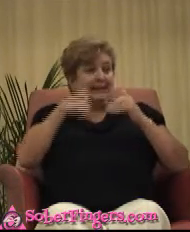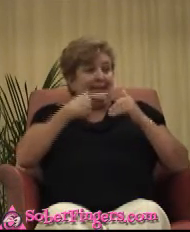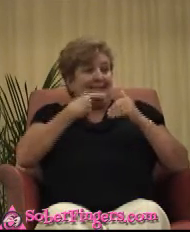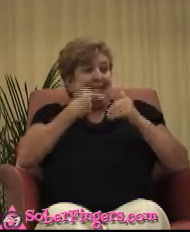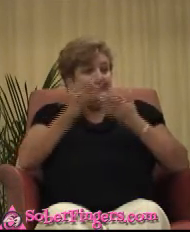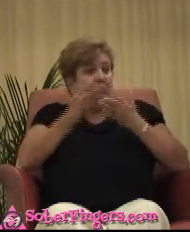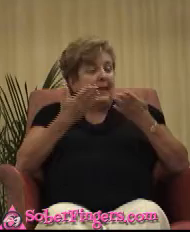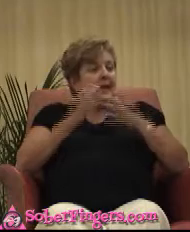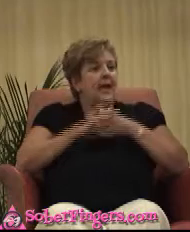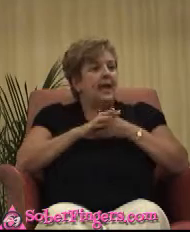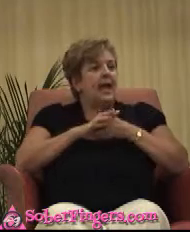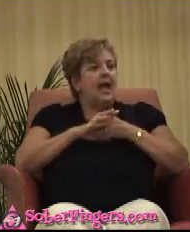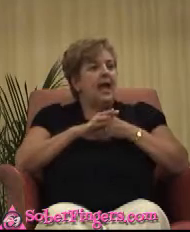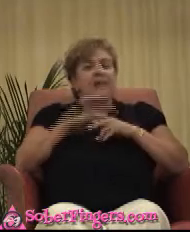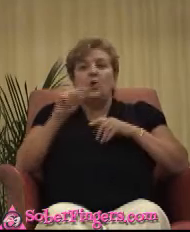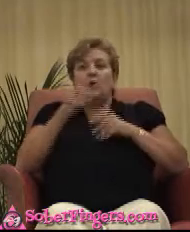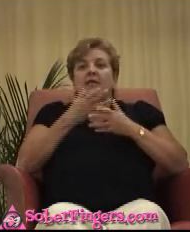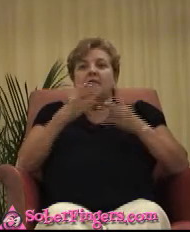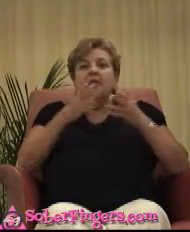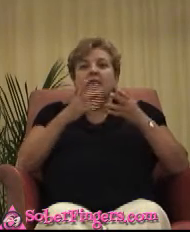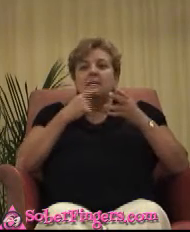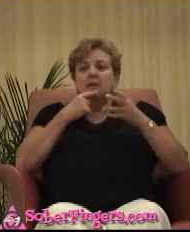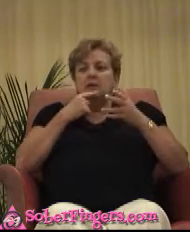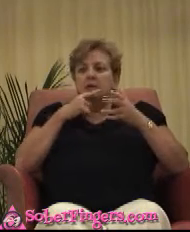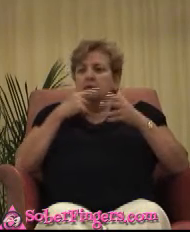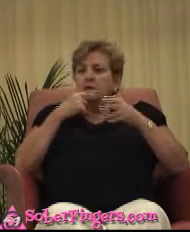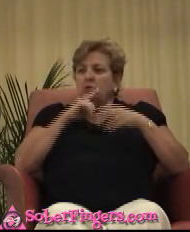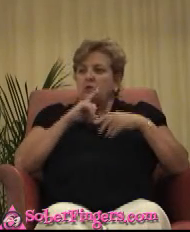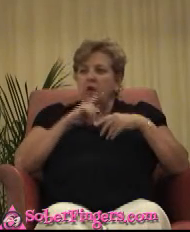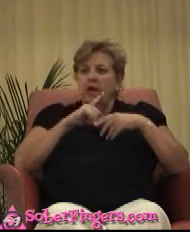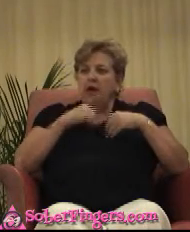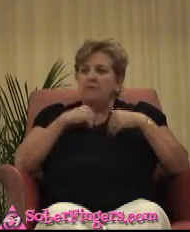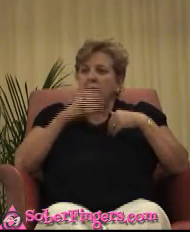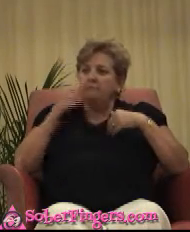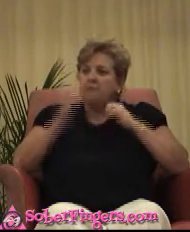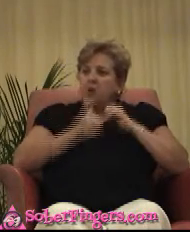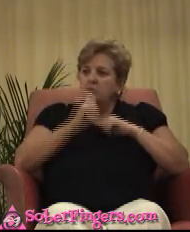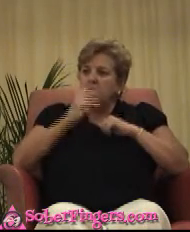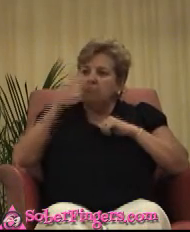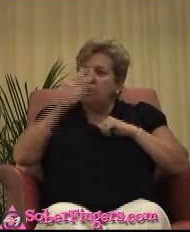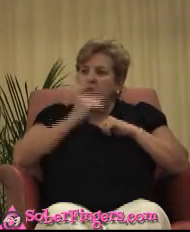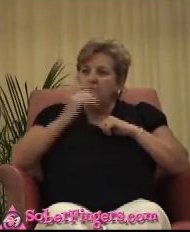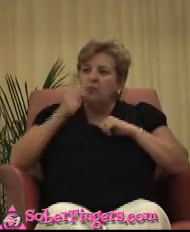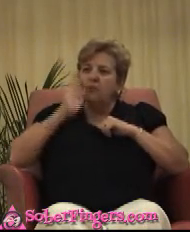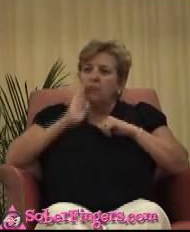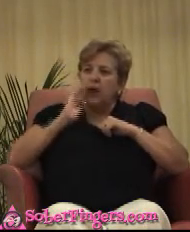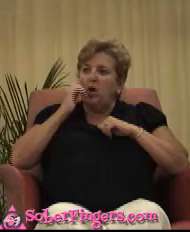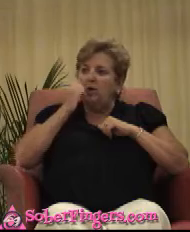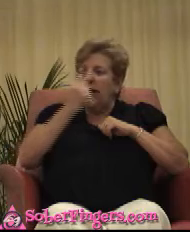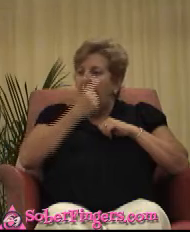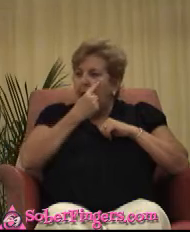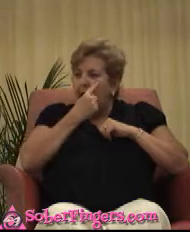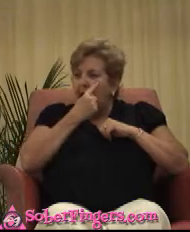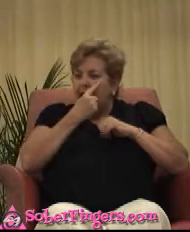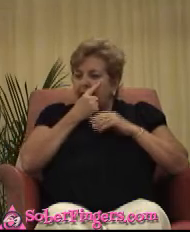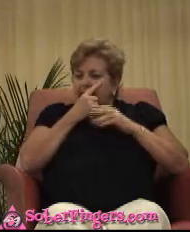the only thing that came out of my mouth was, "You got the most beautiful brown eyes I've ever seen." Except it came out kind of sideways, like, "This